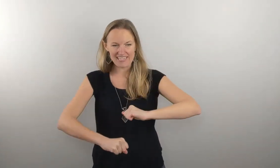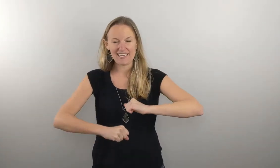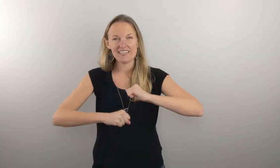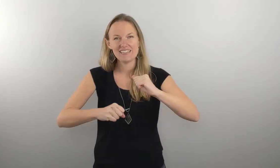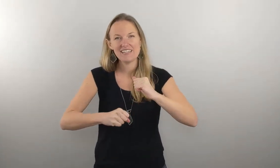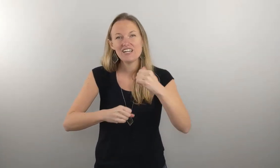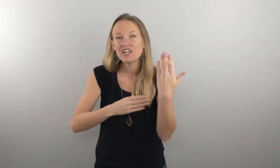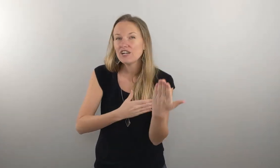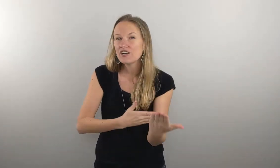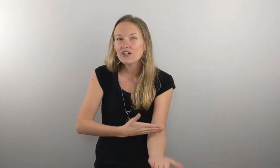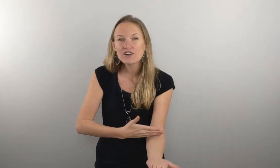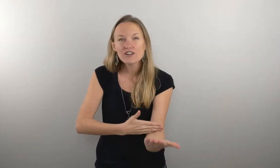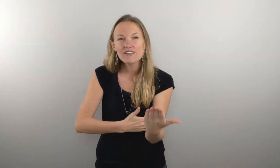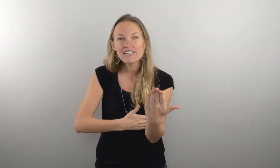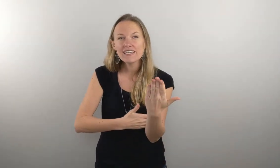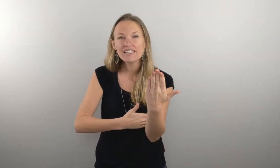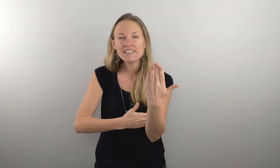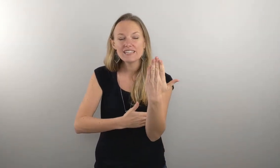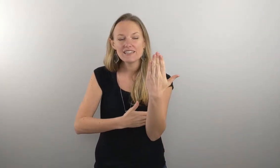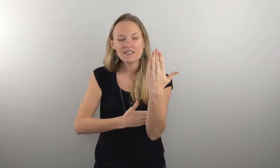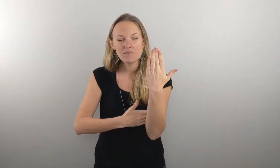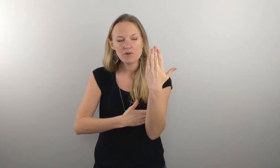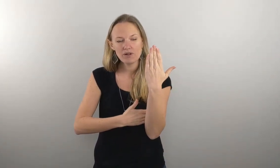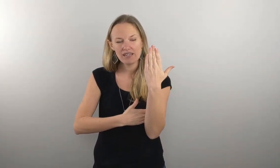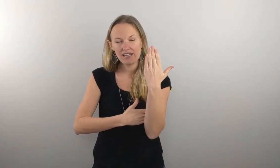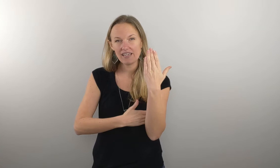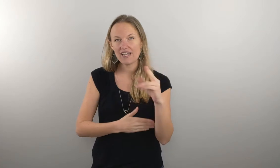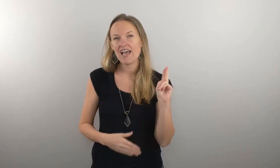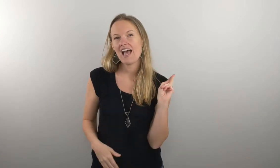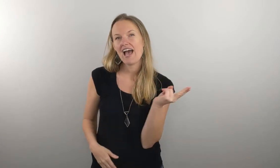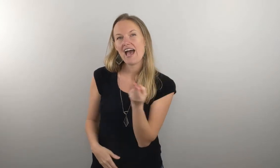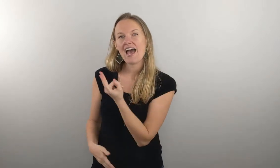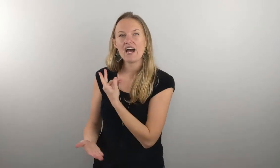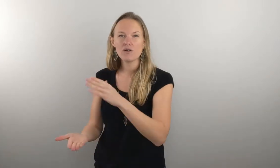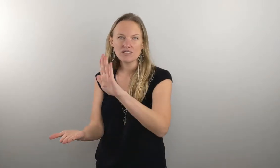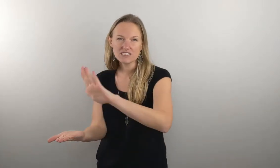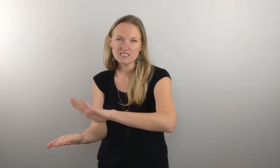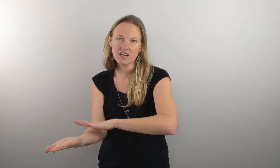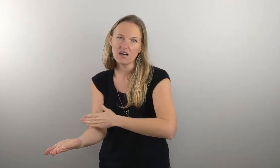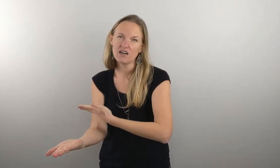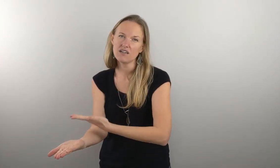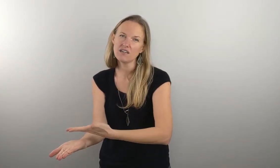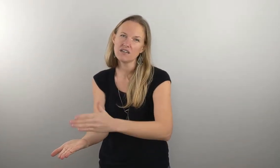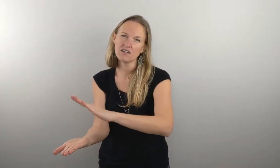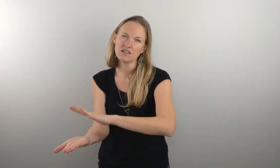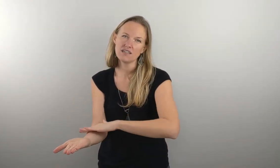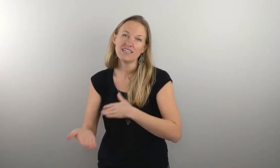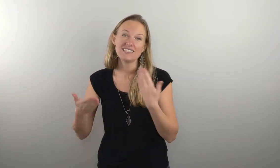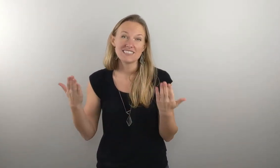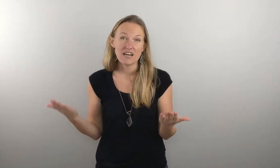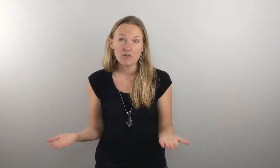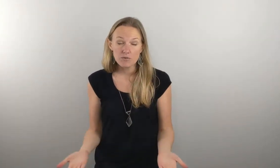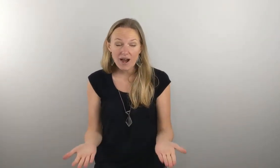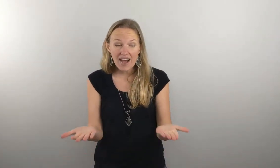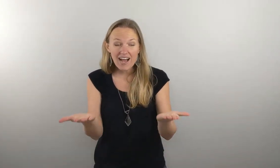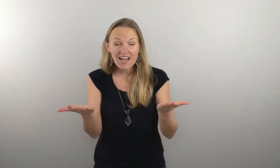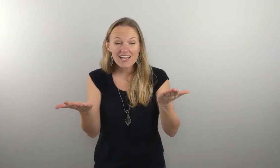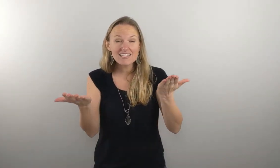Almighty. Early in the morning, our song shall